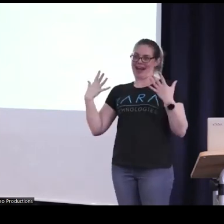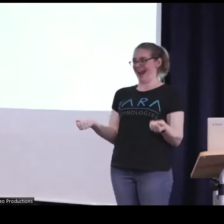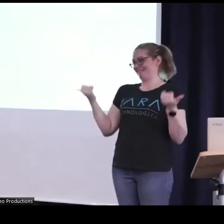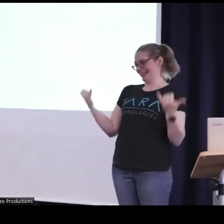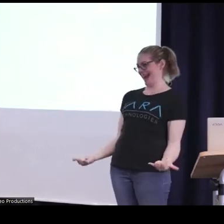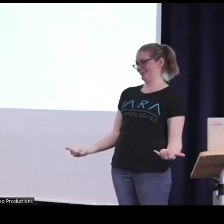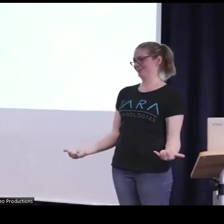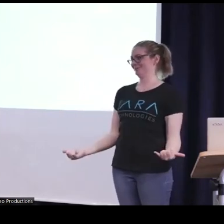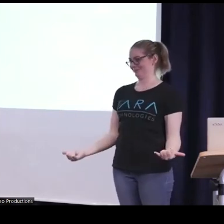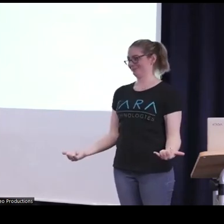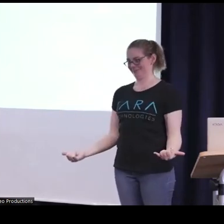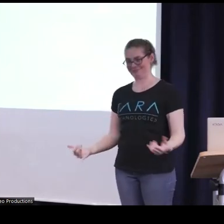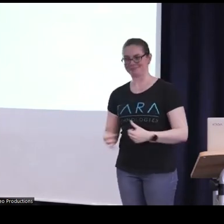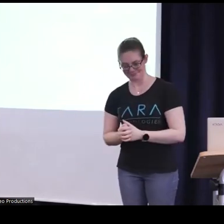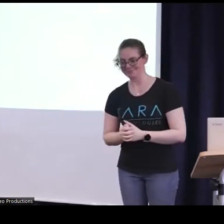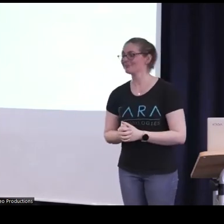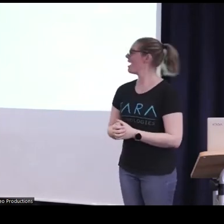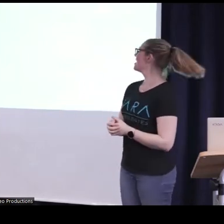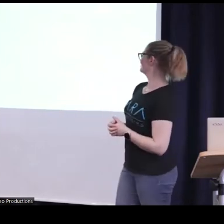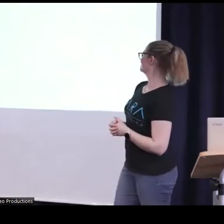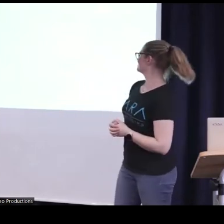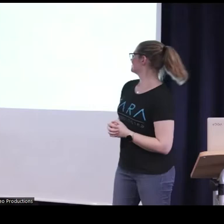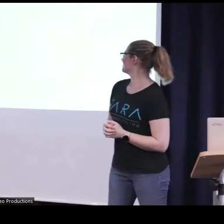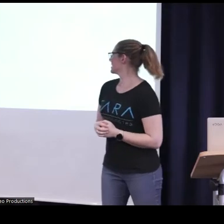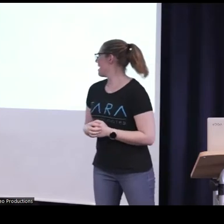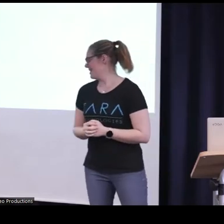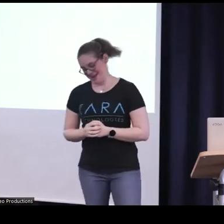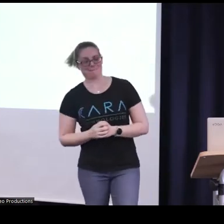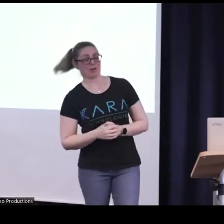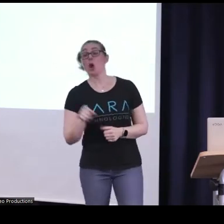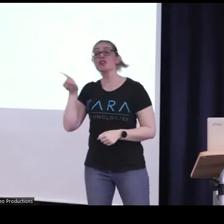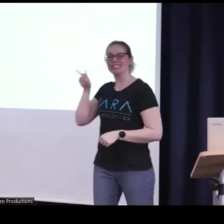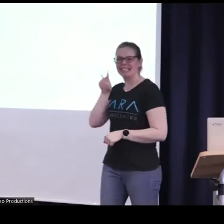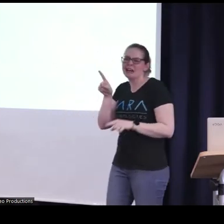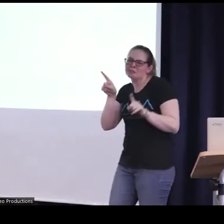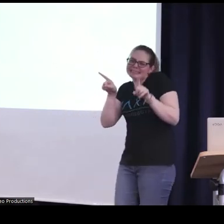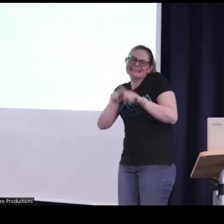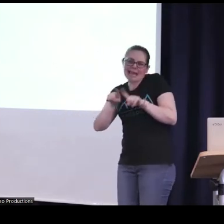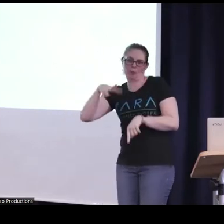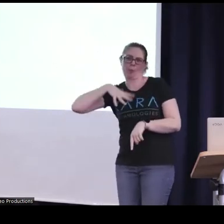So this is the examples of the avatars that we have now.